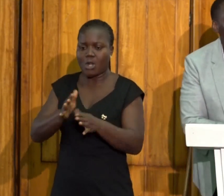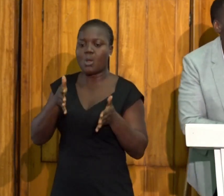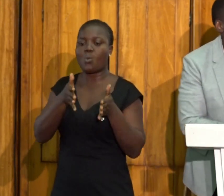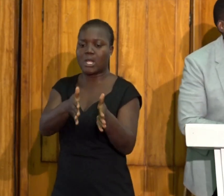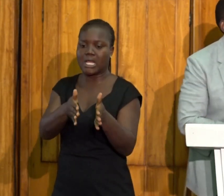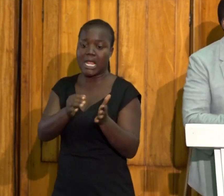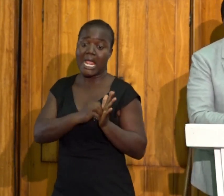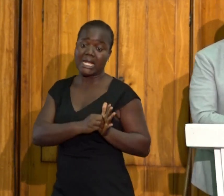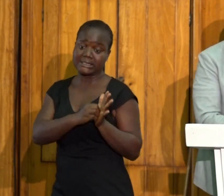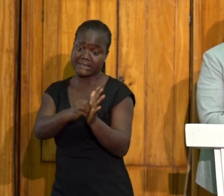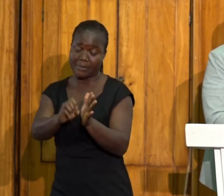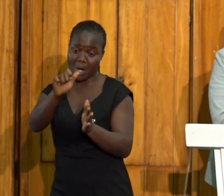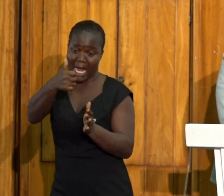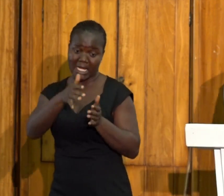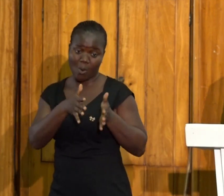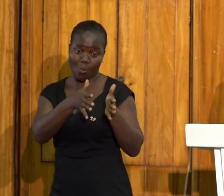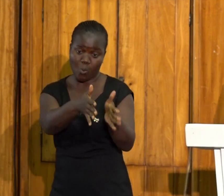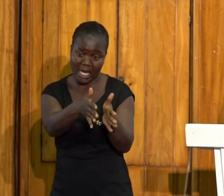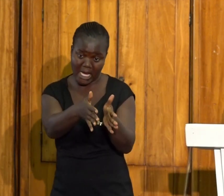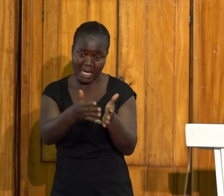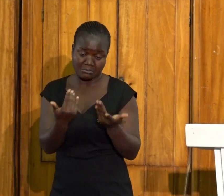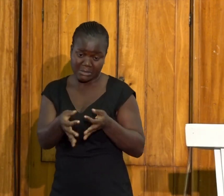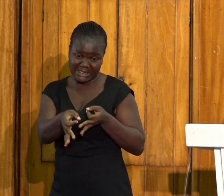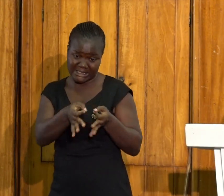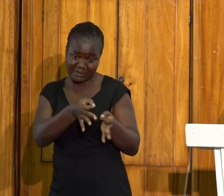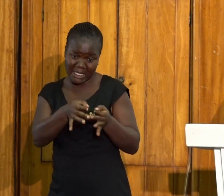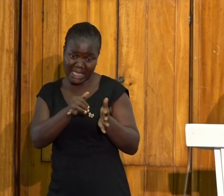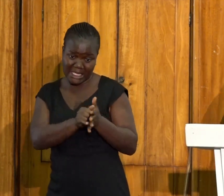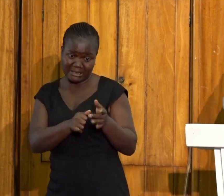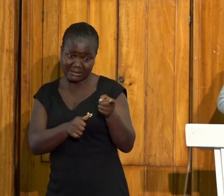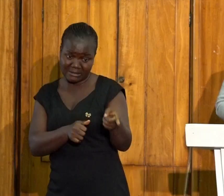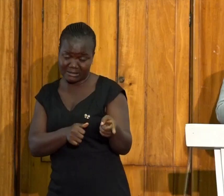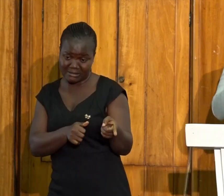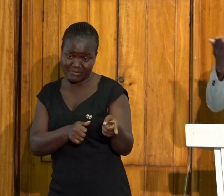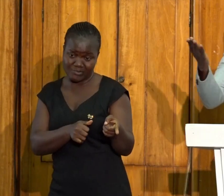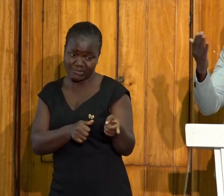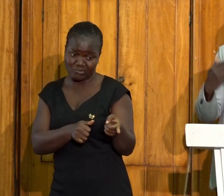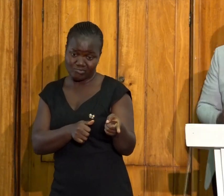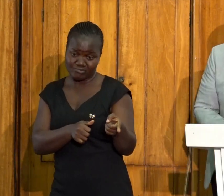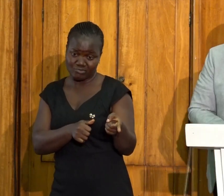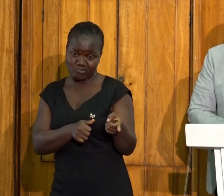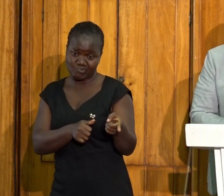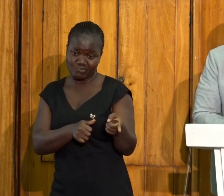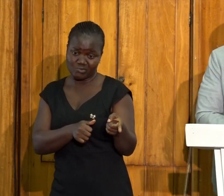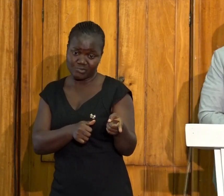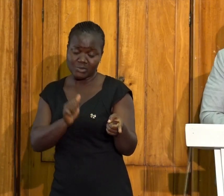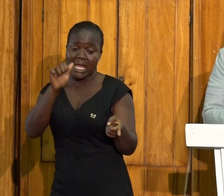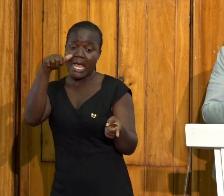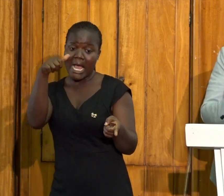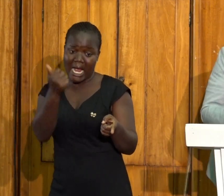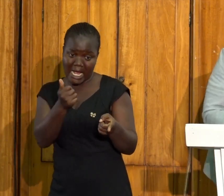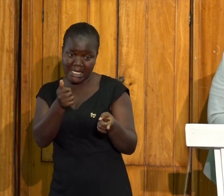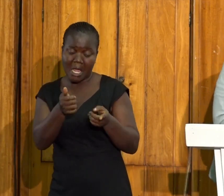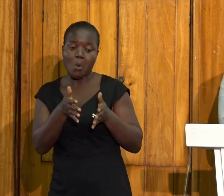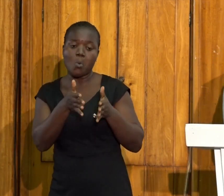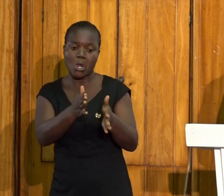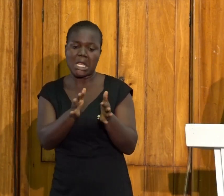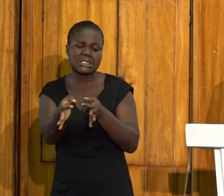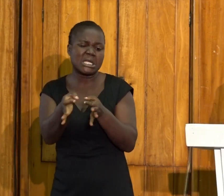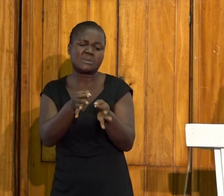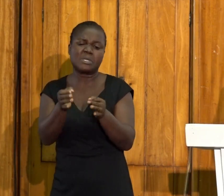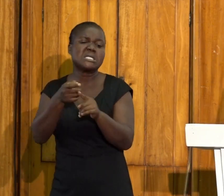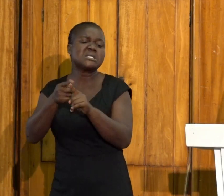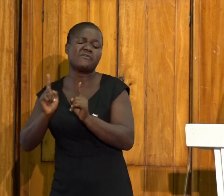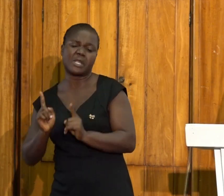example, other setting miscarriage is defined as less than 20 weeks gestation. In other setting, it's defined as 28